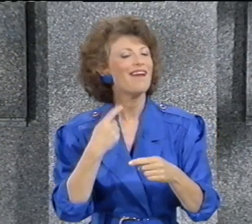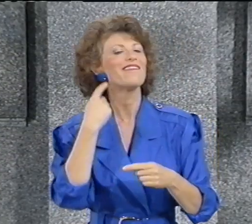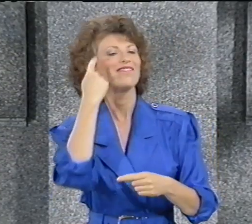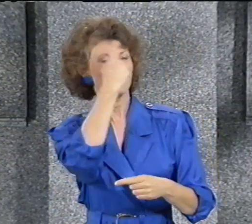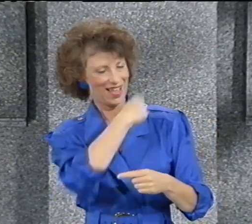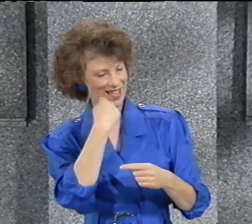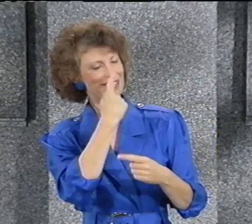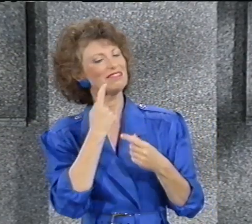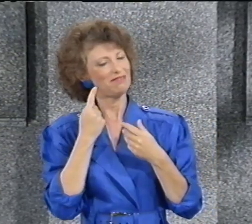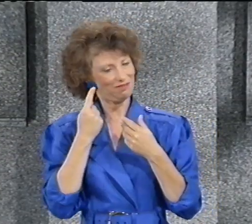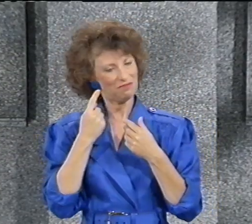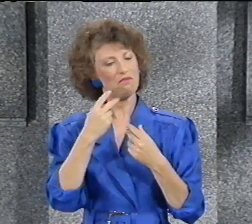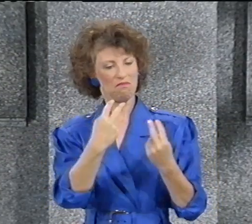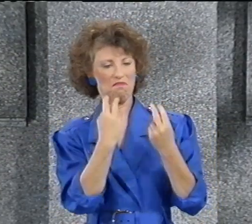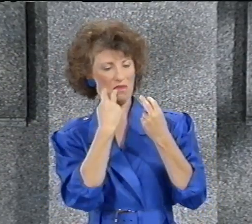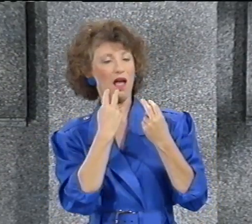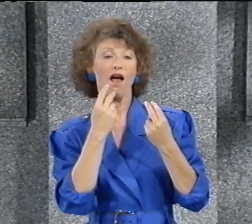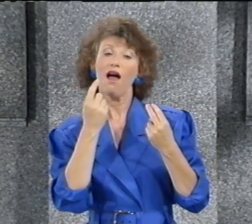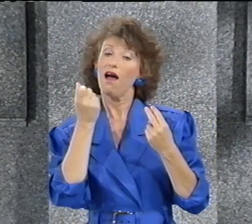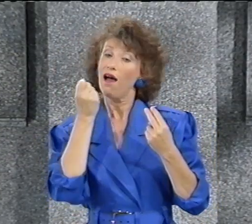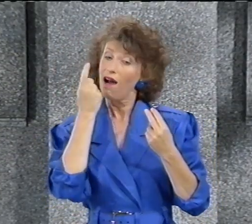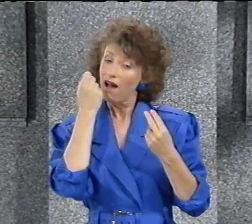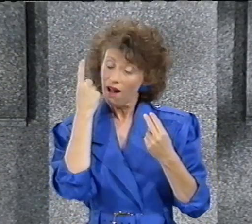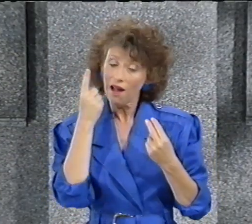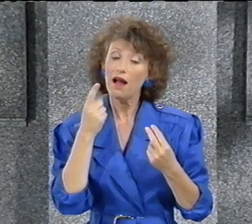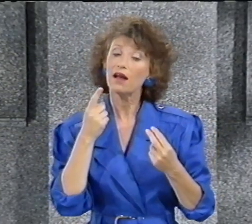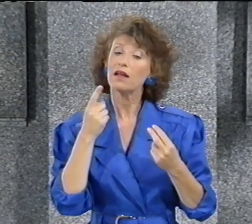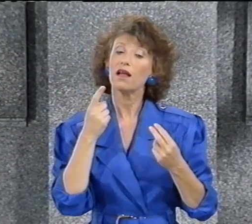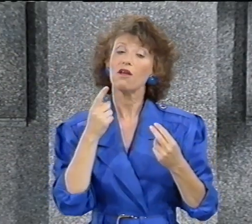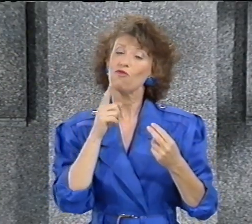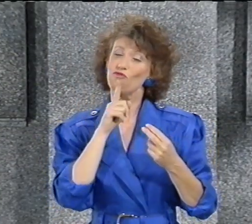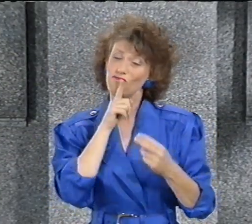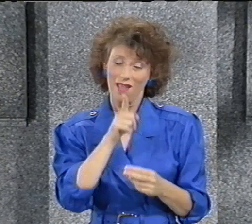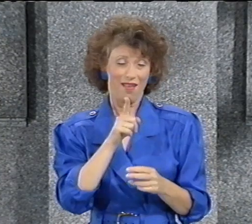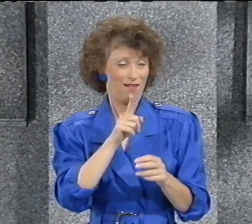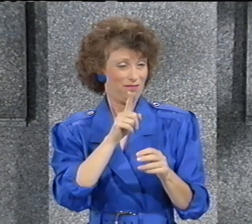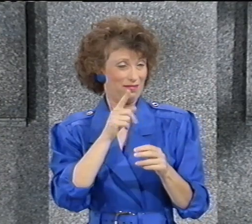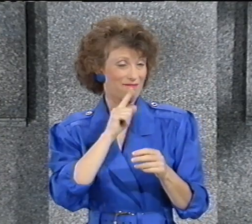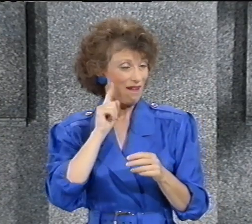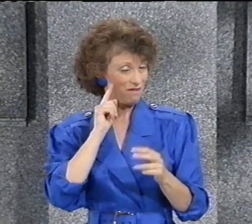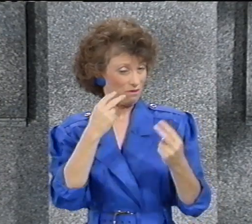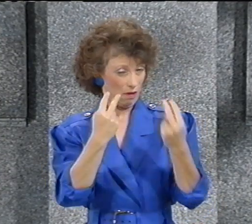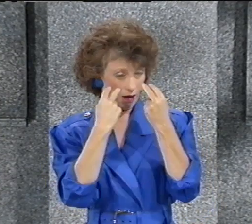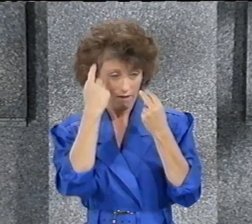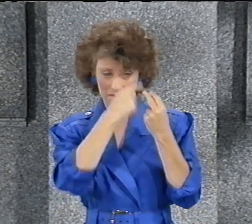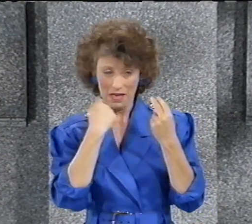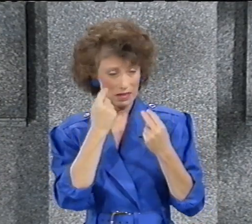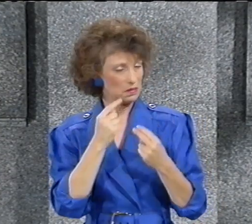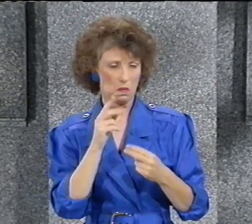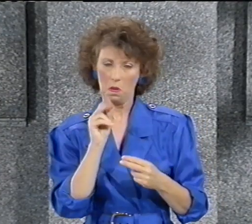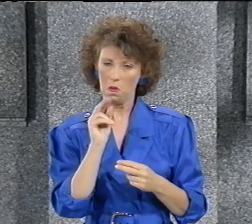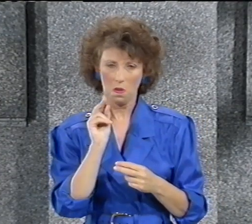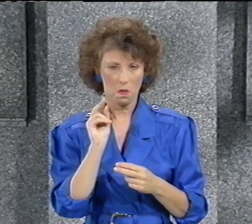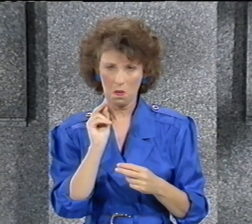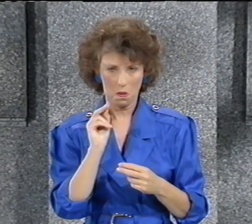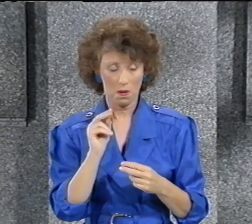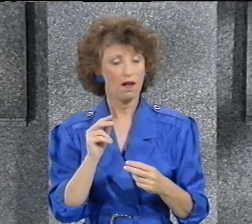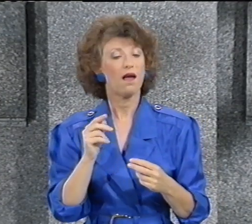Right, at my face. Actually, research by linguists shows that deaf people really focus